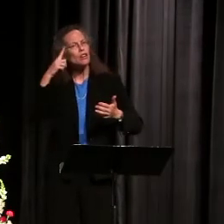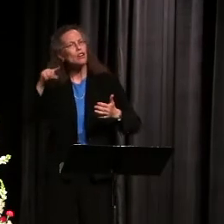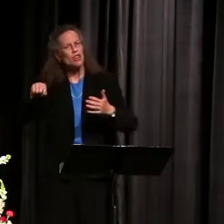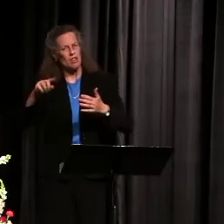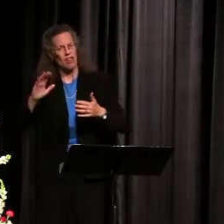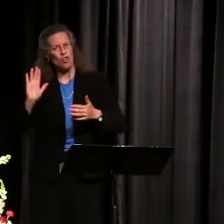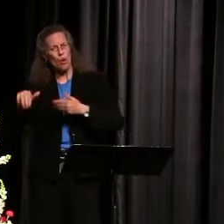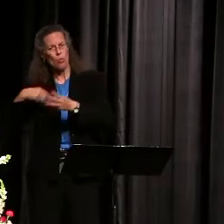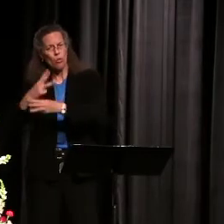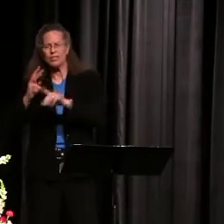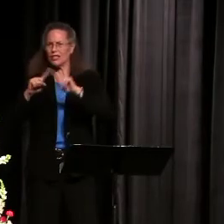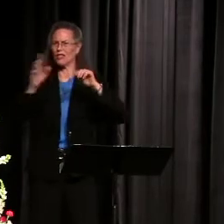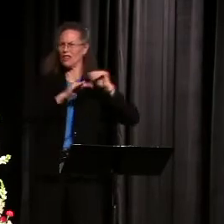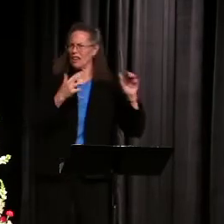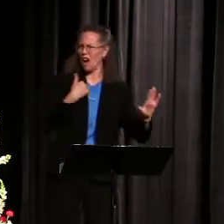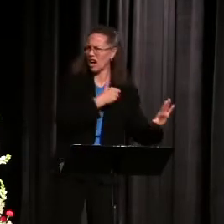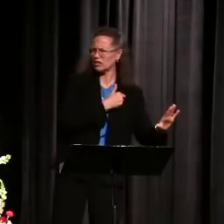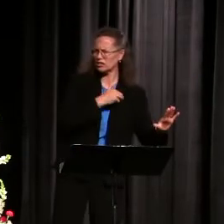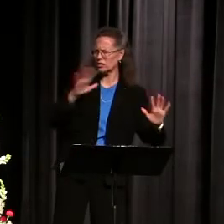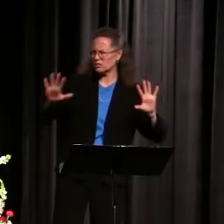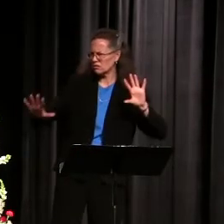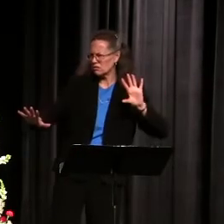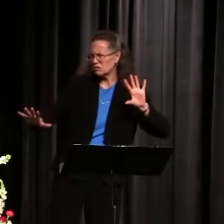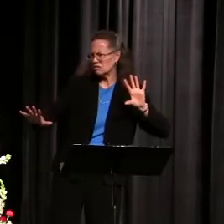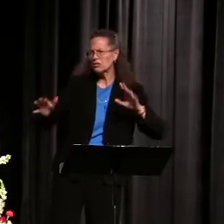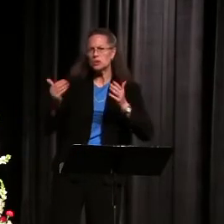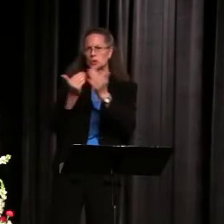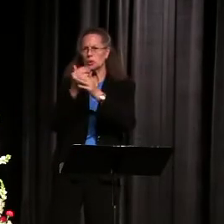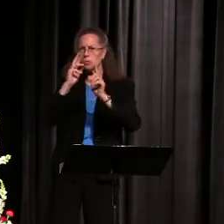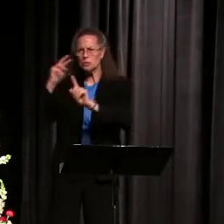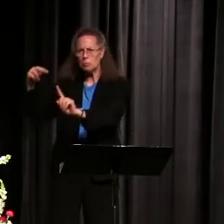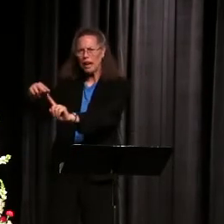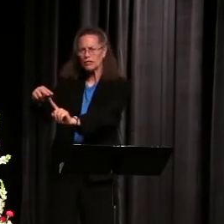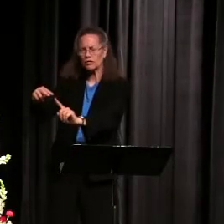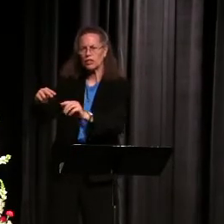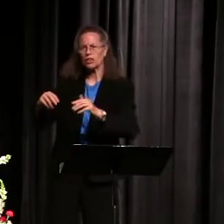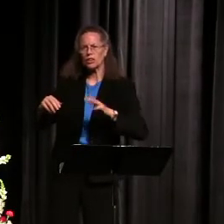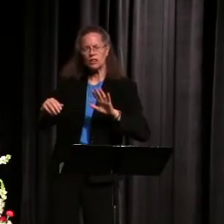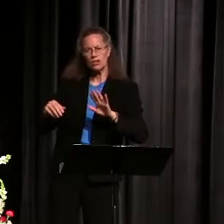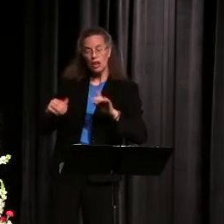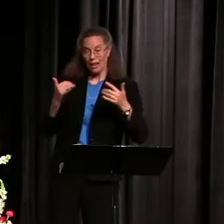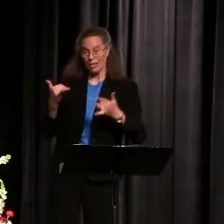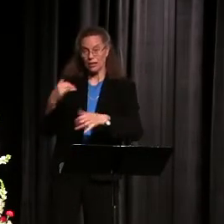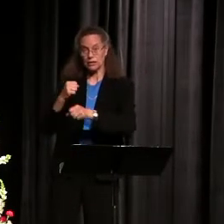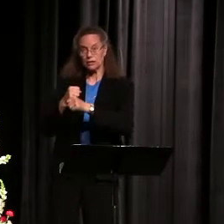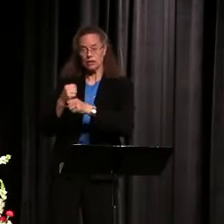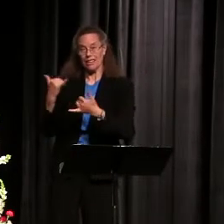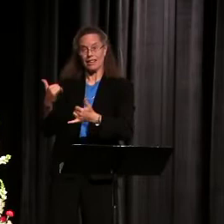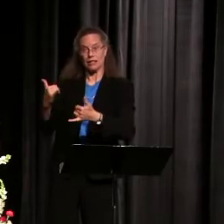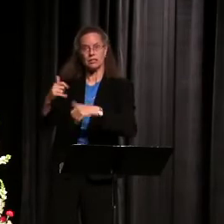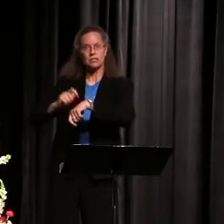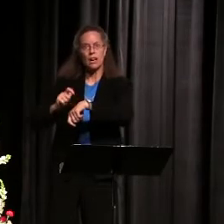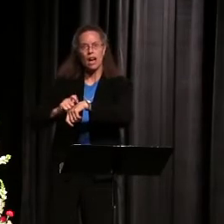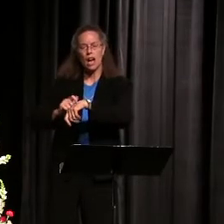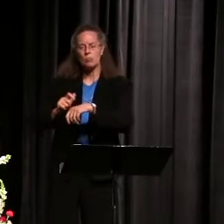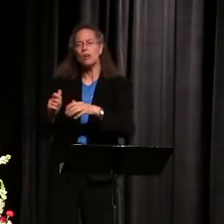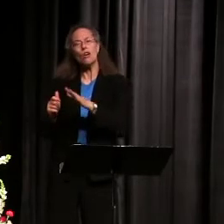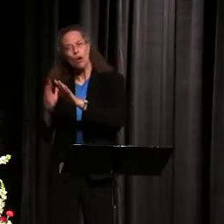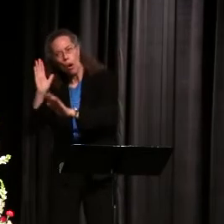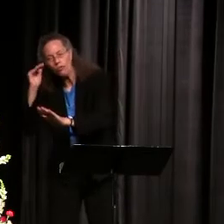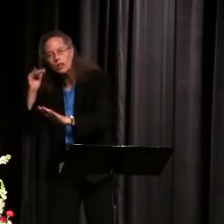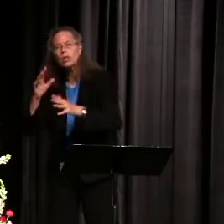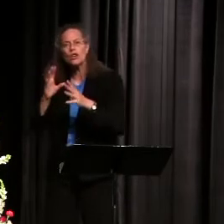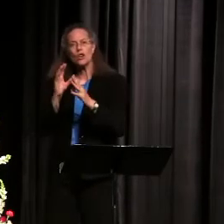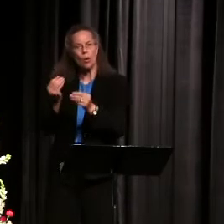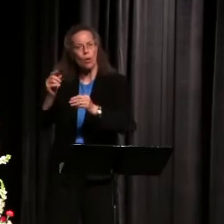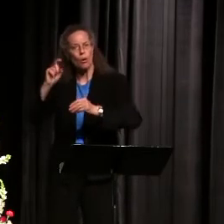most of us and have a unique lens to help lead us into a different era, one absent of inequality, racism, sexism,